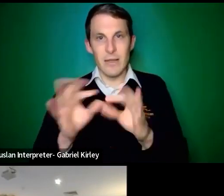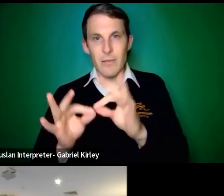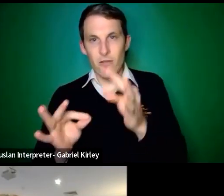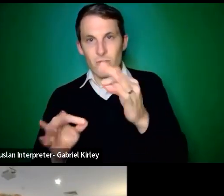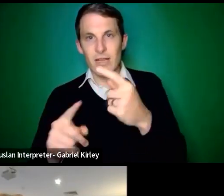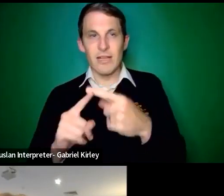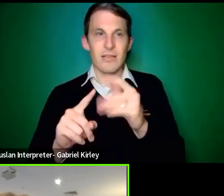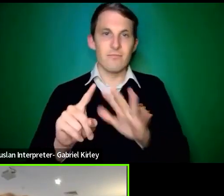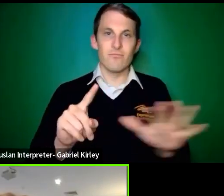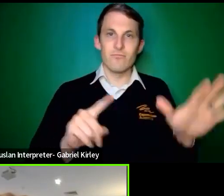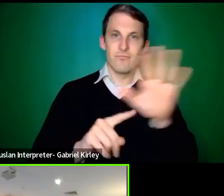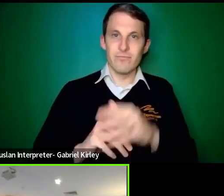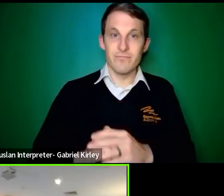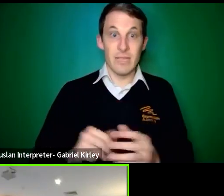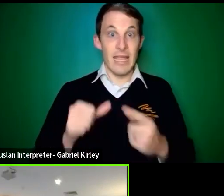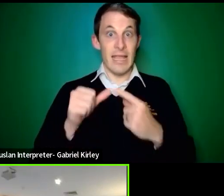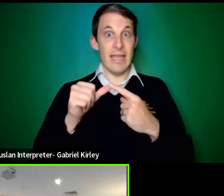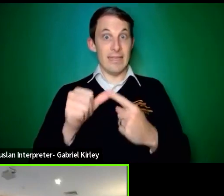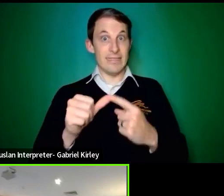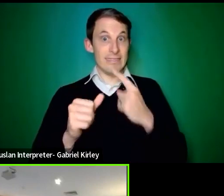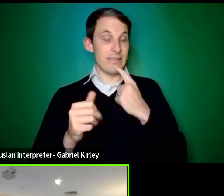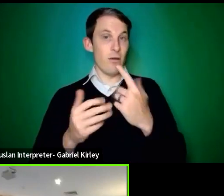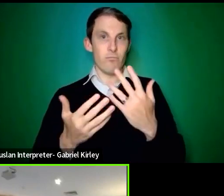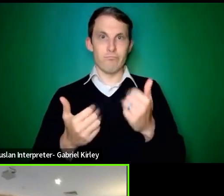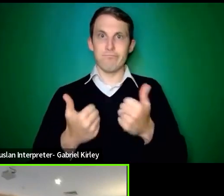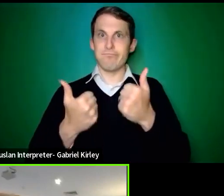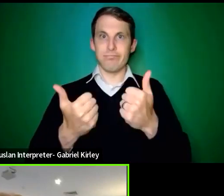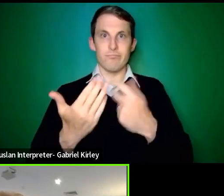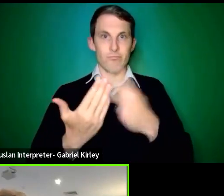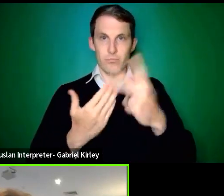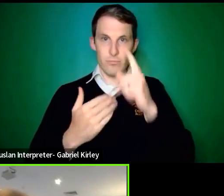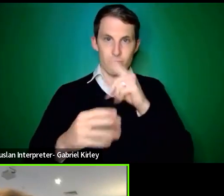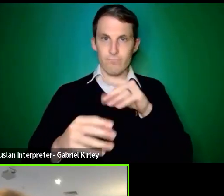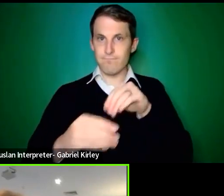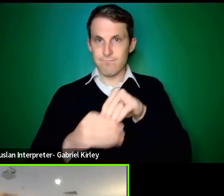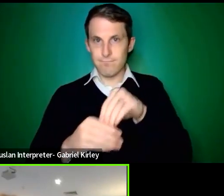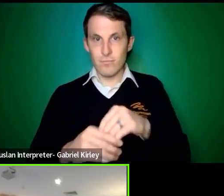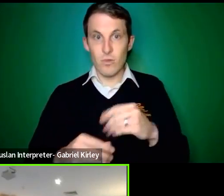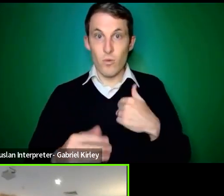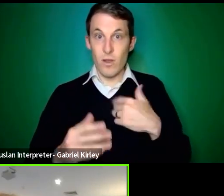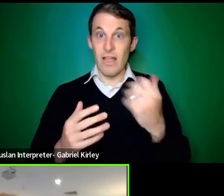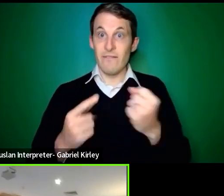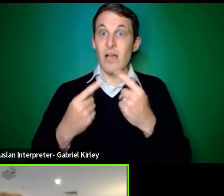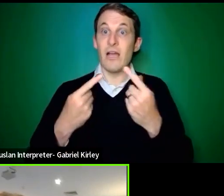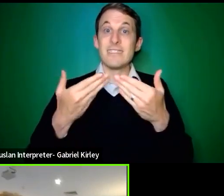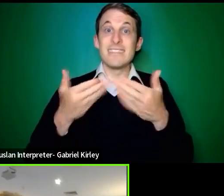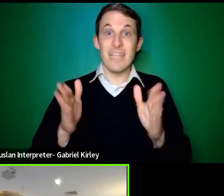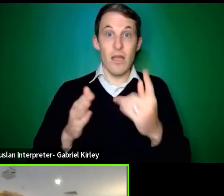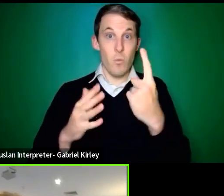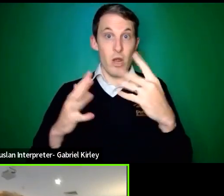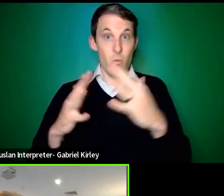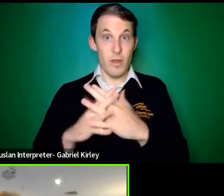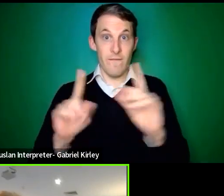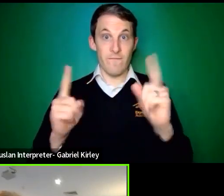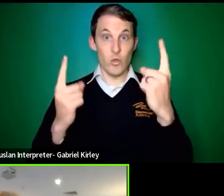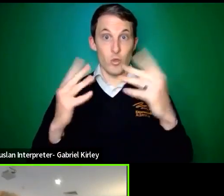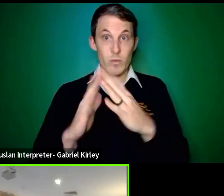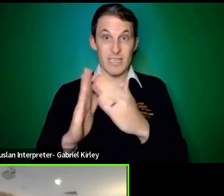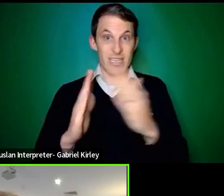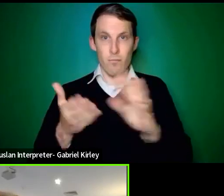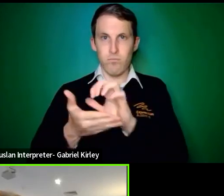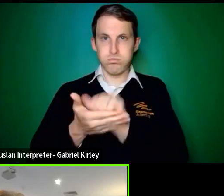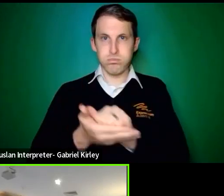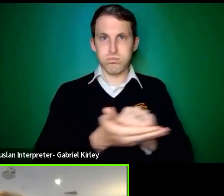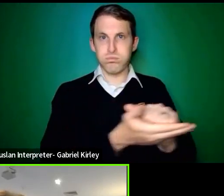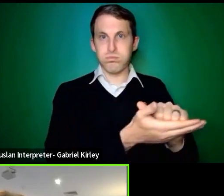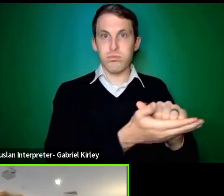region? It's been a very well received program. We were booked out in the first week, and this week was booked out as